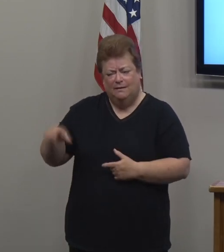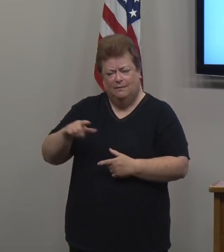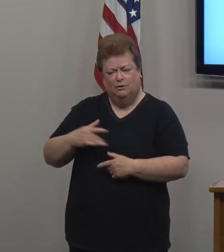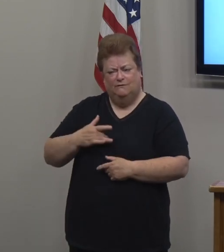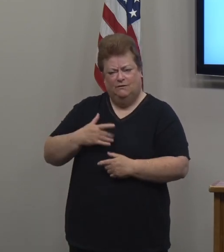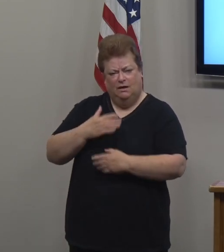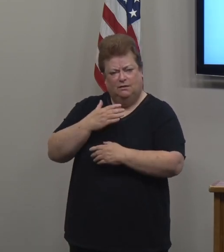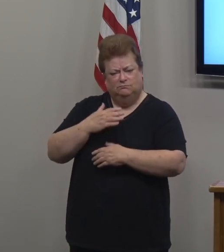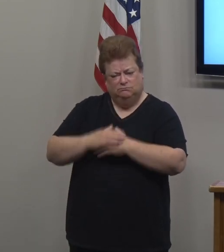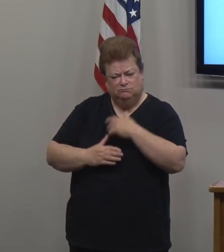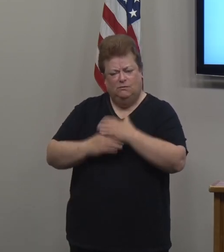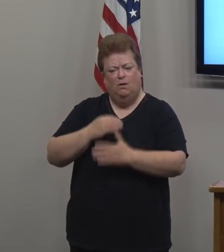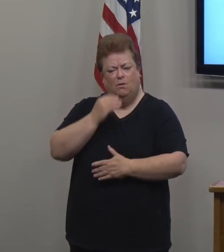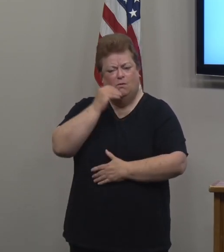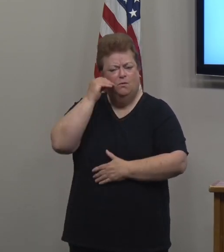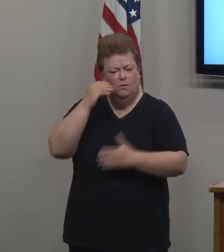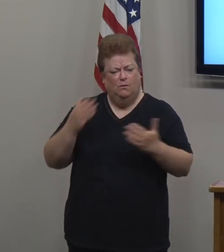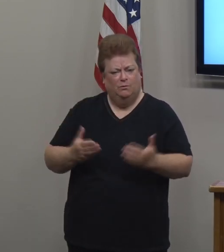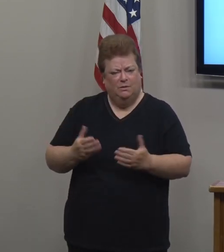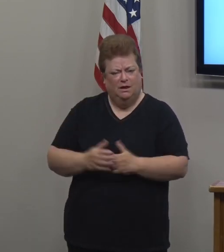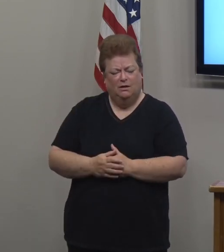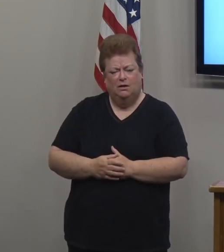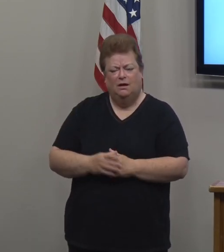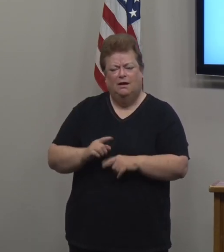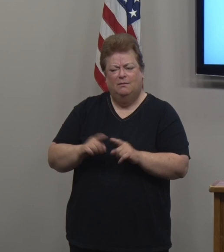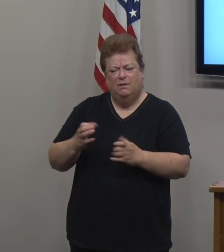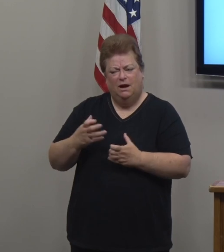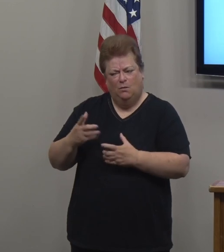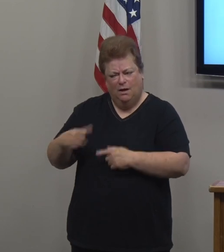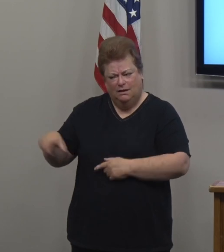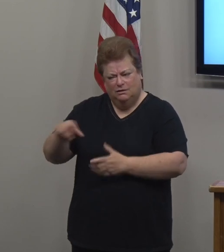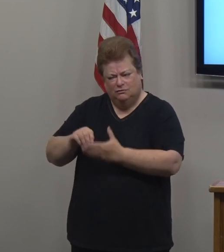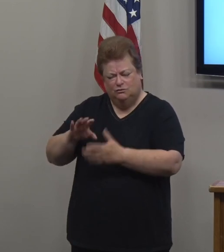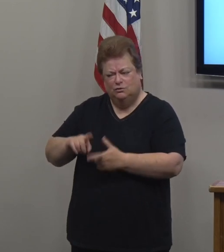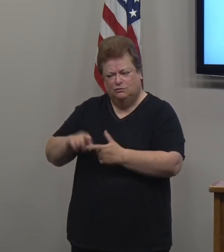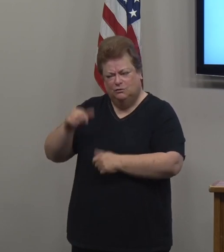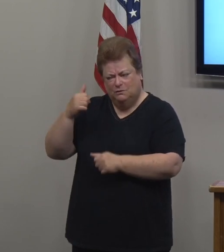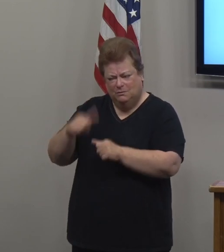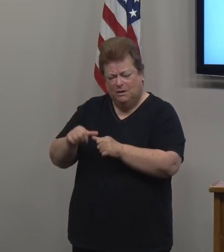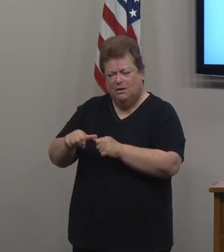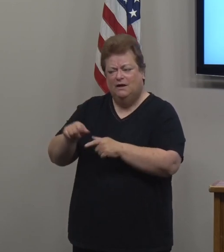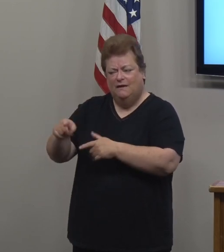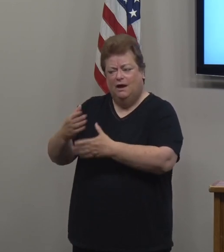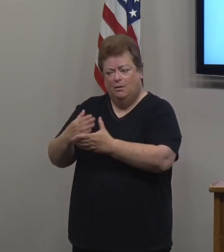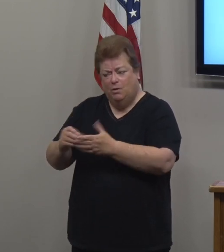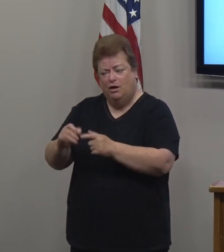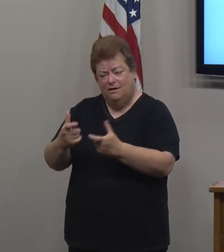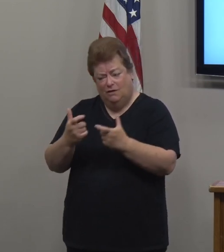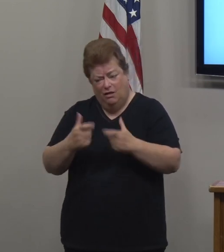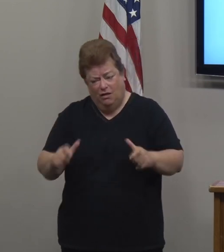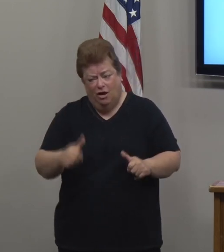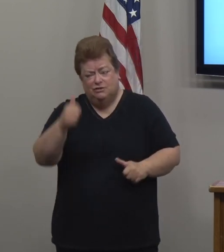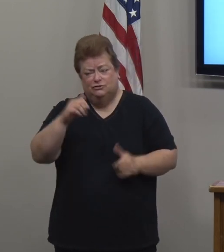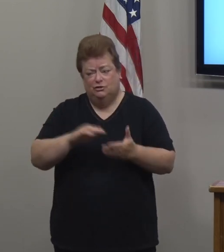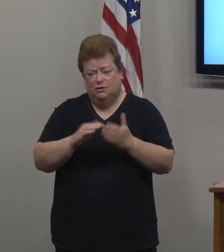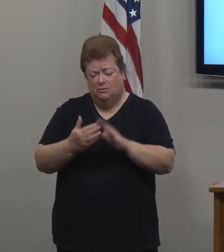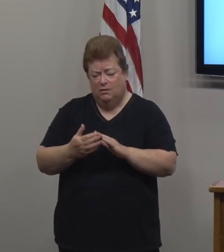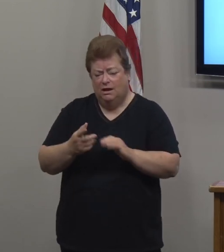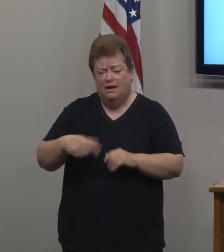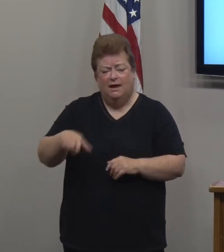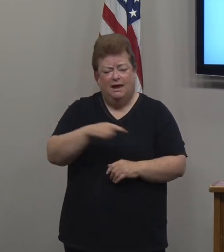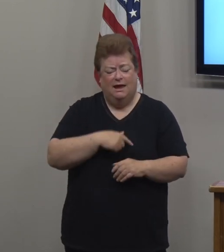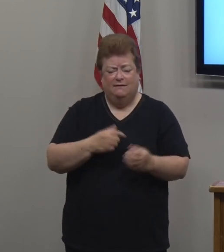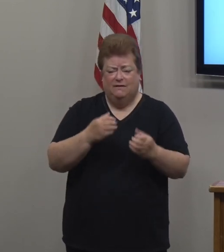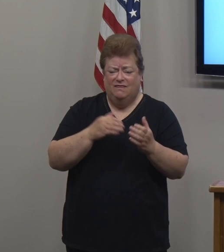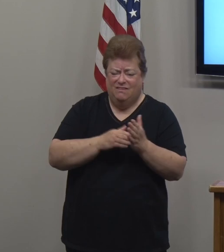here. We ask that our students reflect on the fact that they are now part of a larger community, a community that is also home to